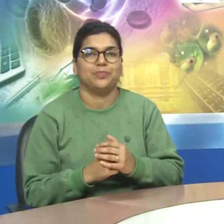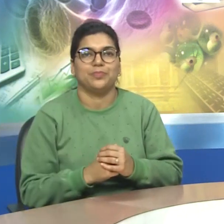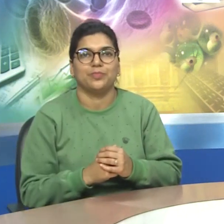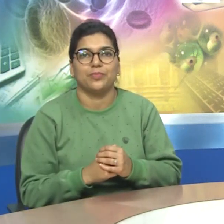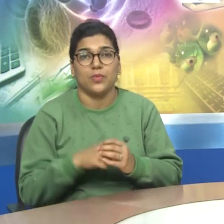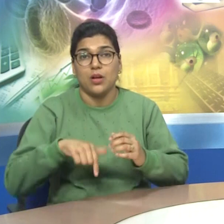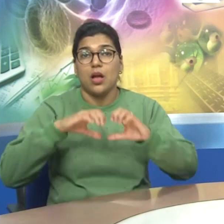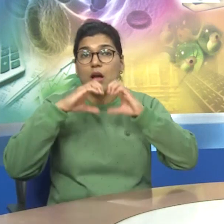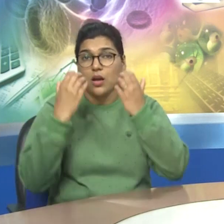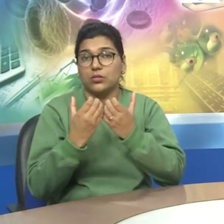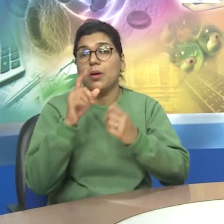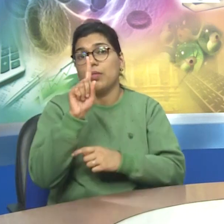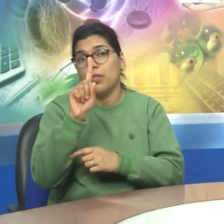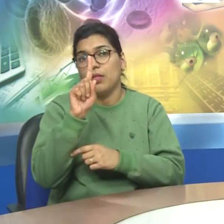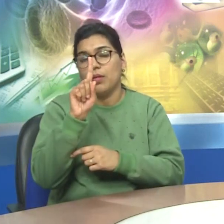Information Science.